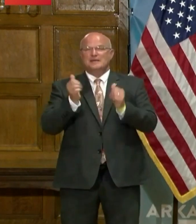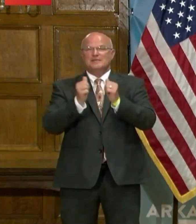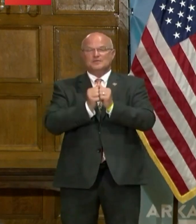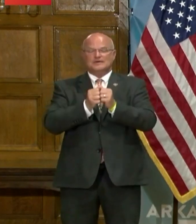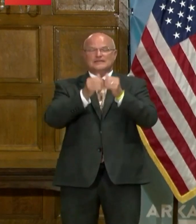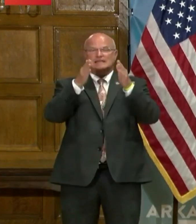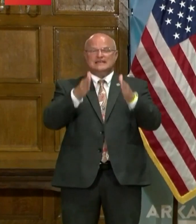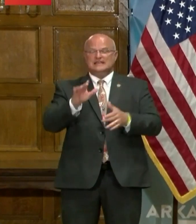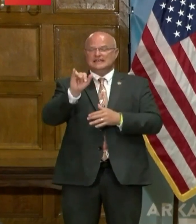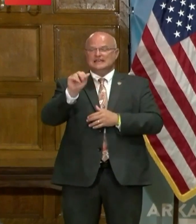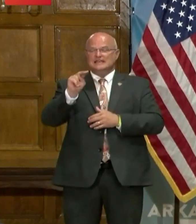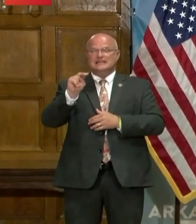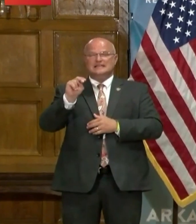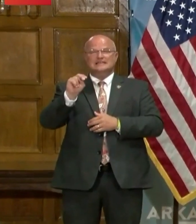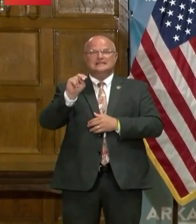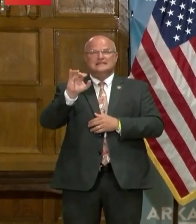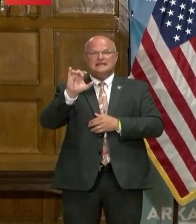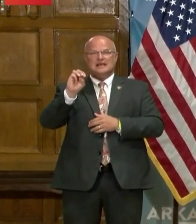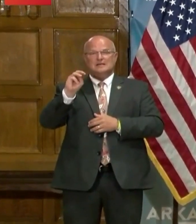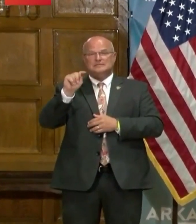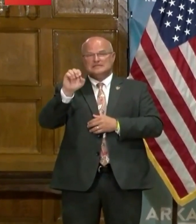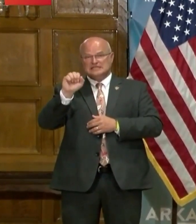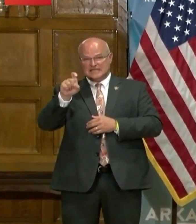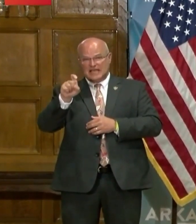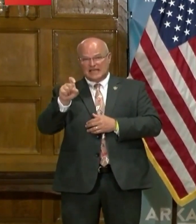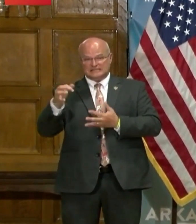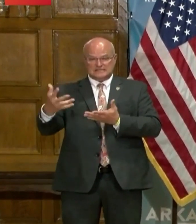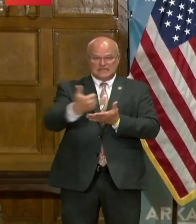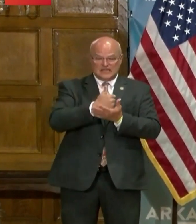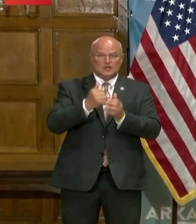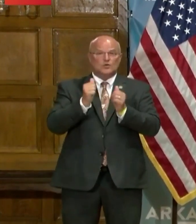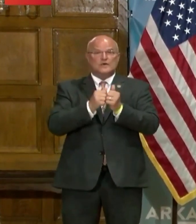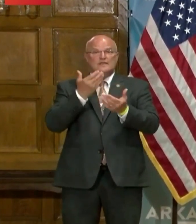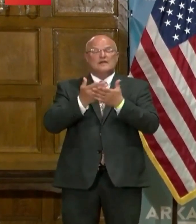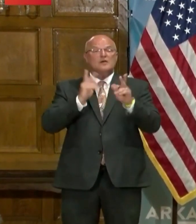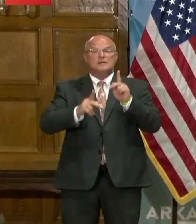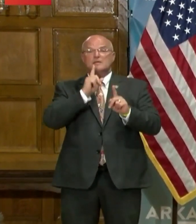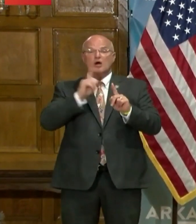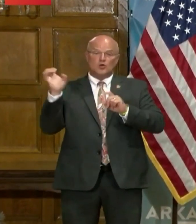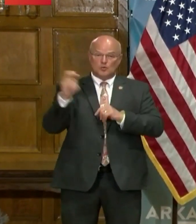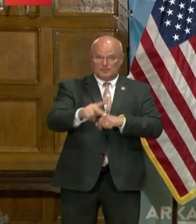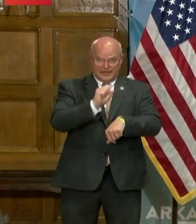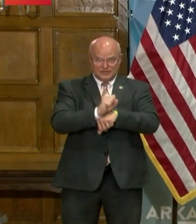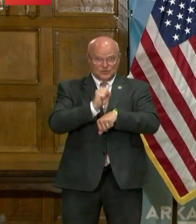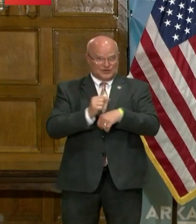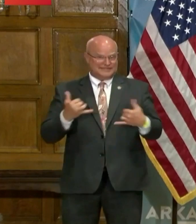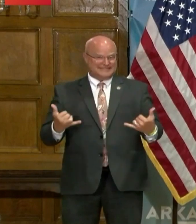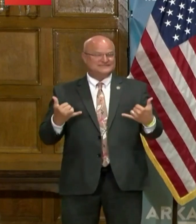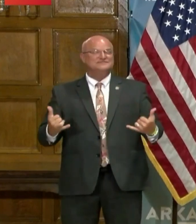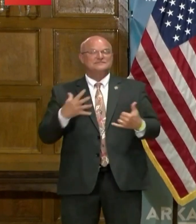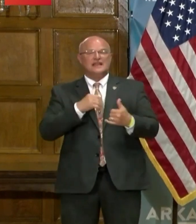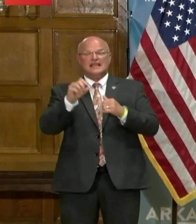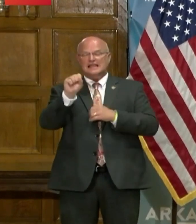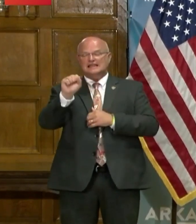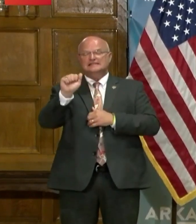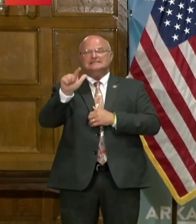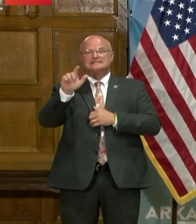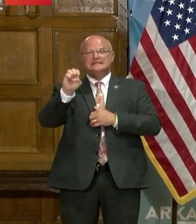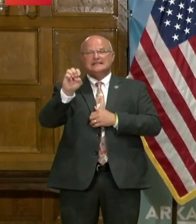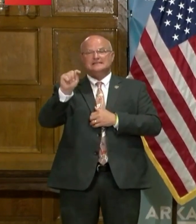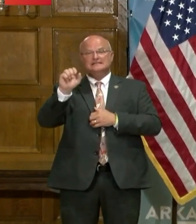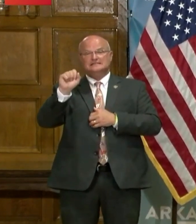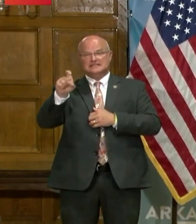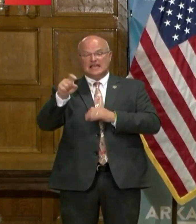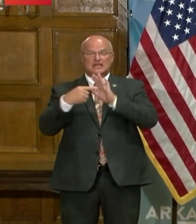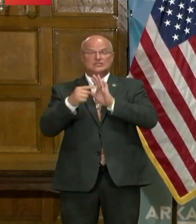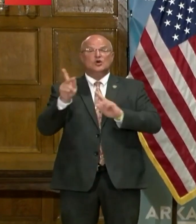the individual income tax collections, with the fact that people are going back to work. The sales tax collection